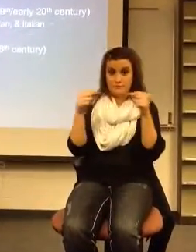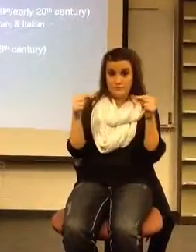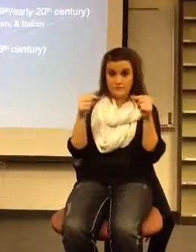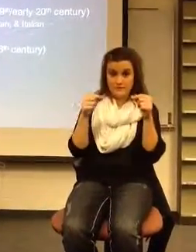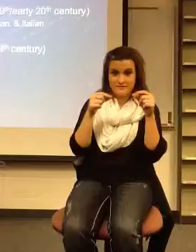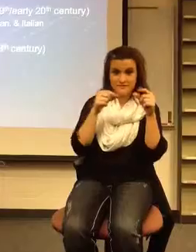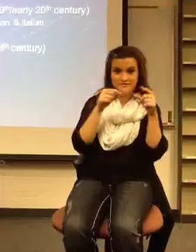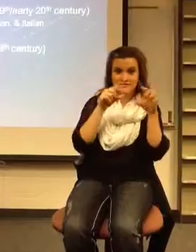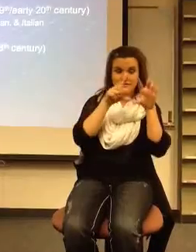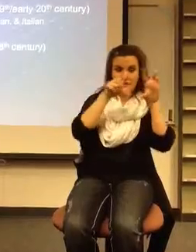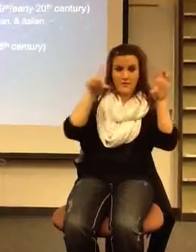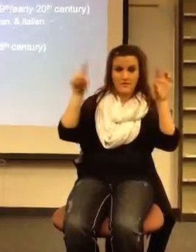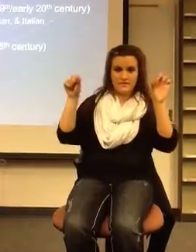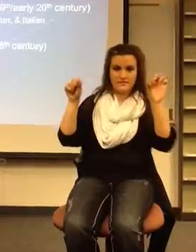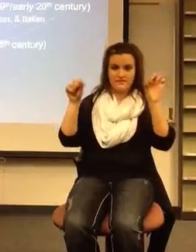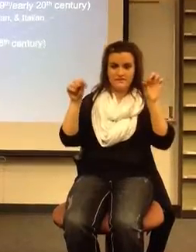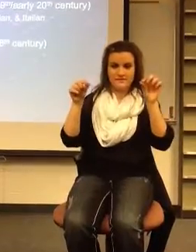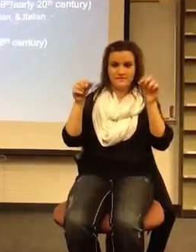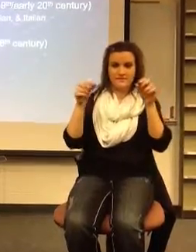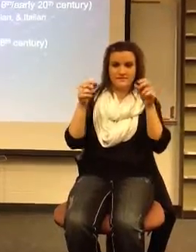Japanese comics that